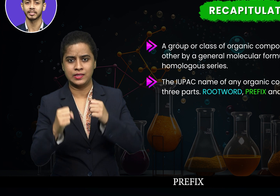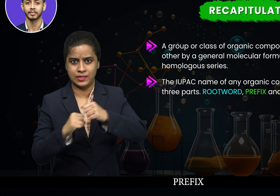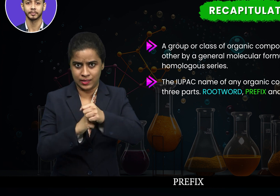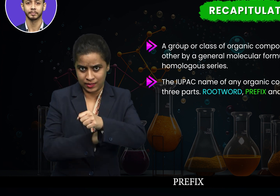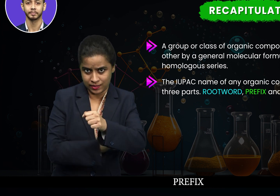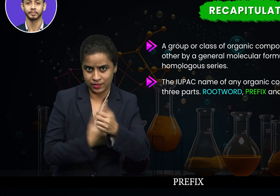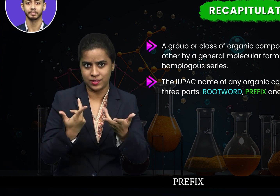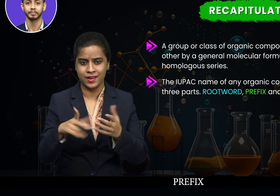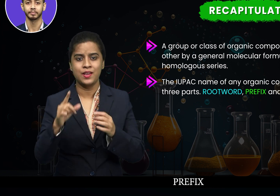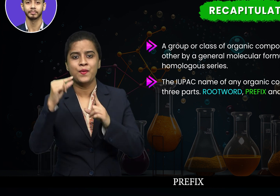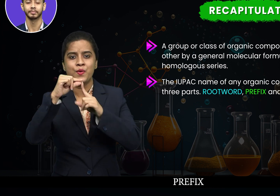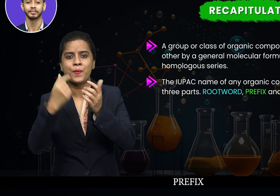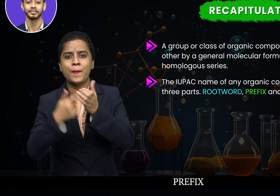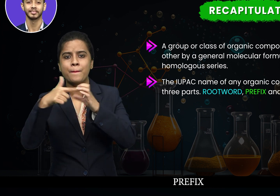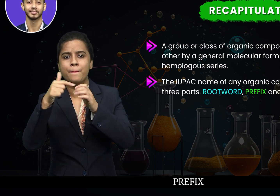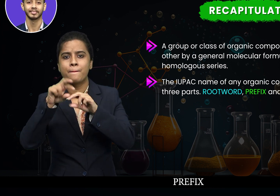prefix,